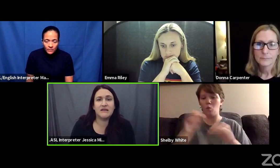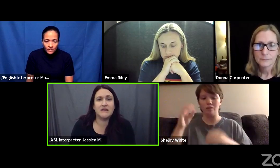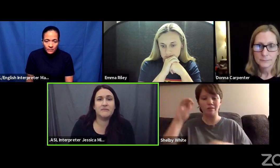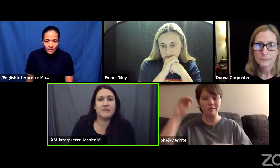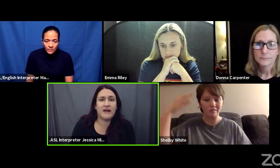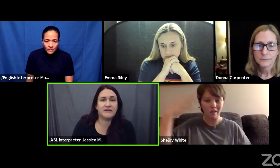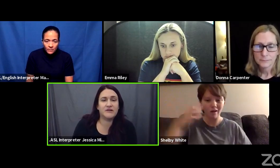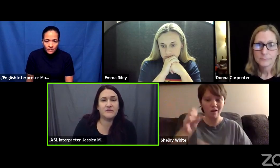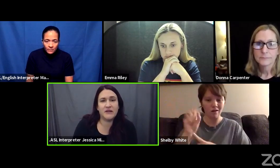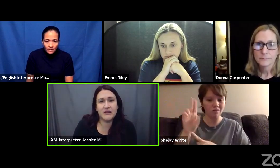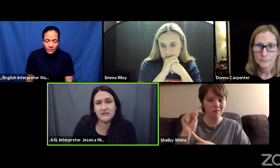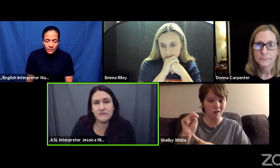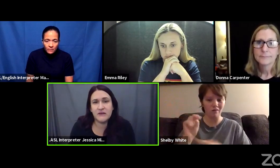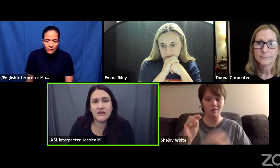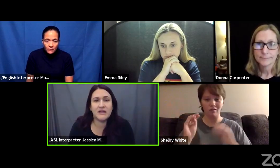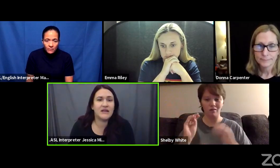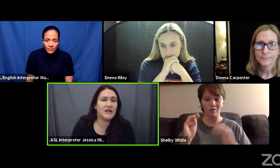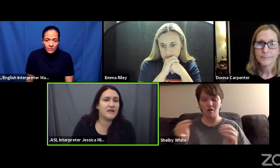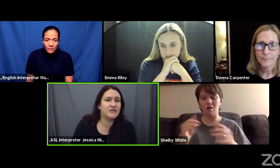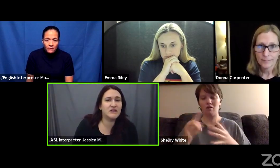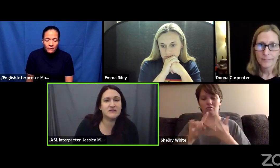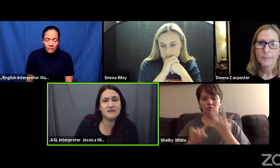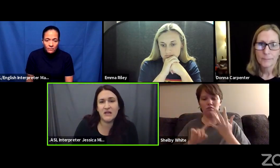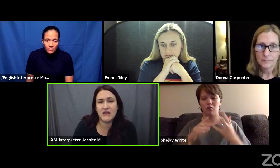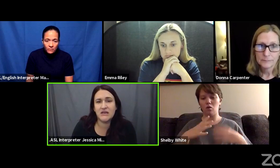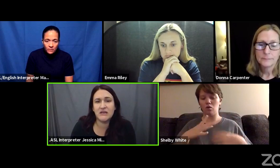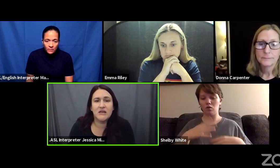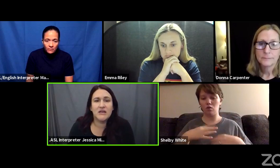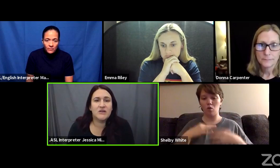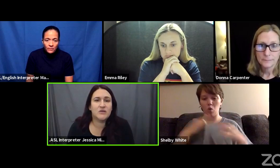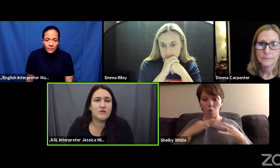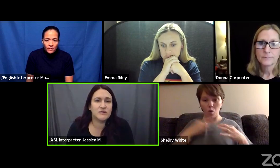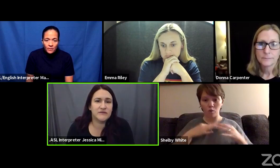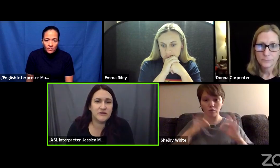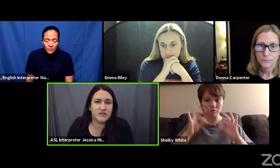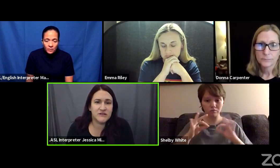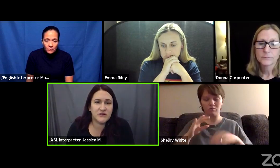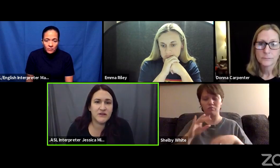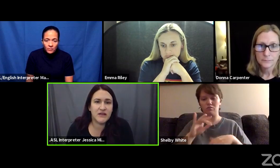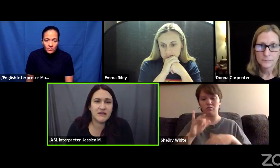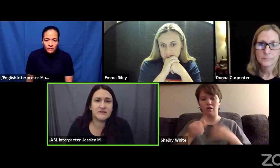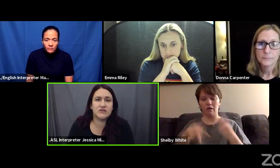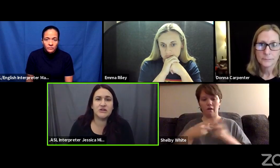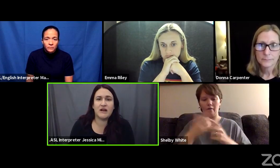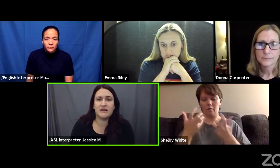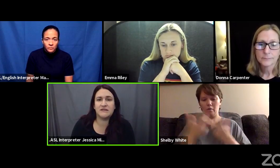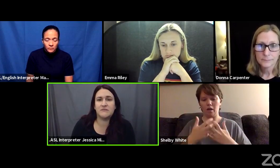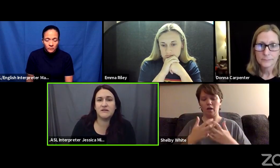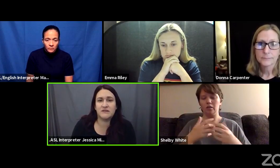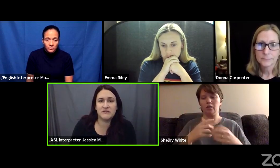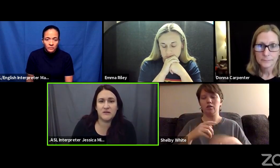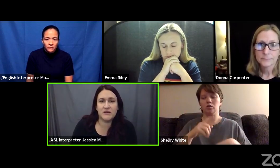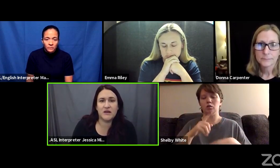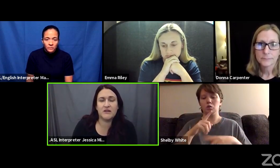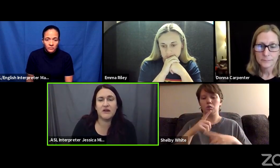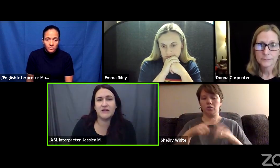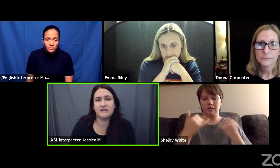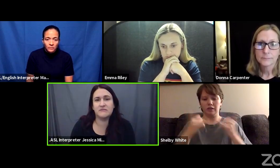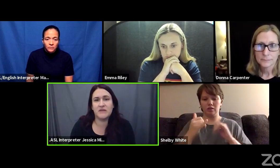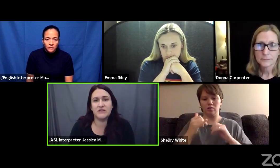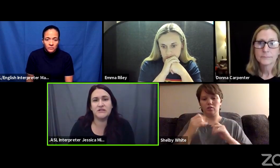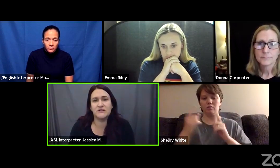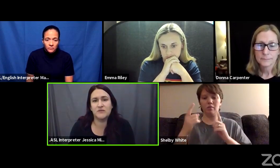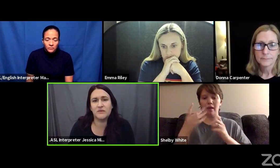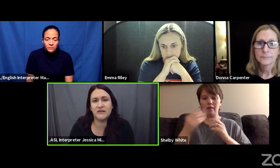I need a black screen behind somebody. I can't have a lot of sun, those sorts of logistical things. The shirt has to be a certain type of color, it